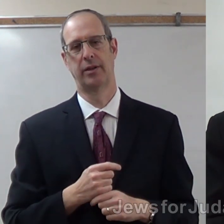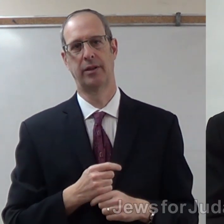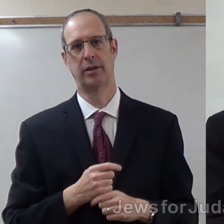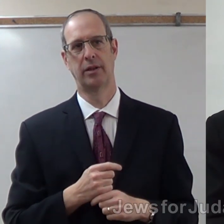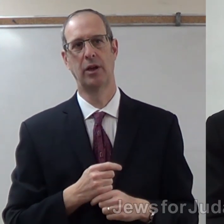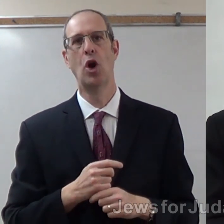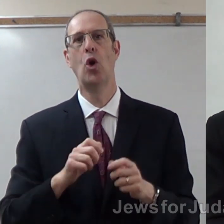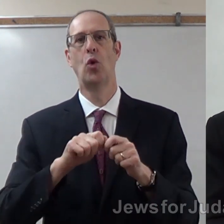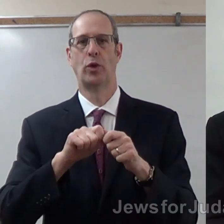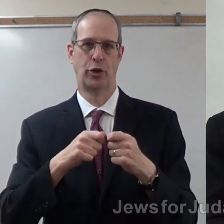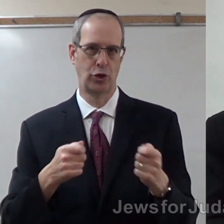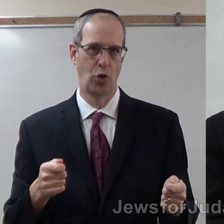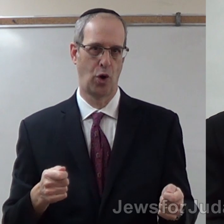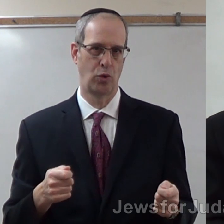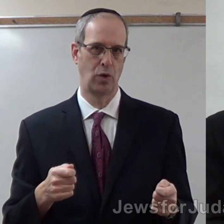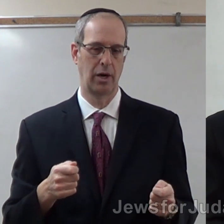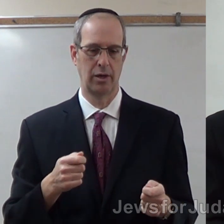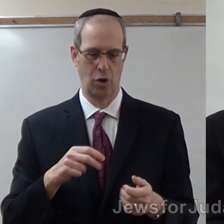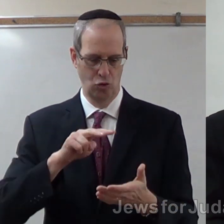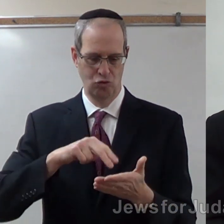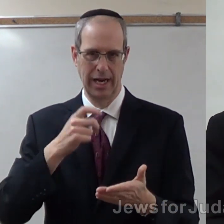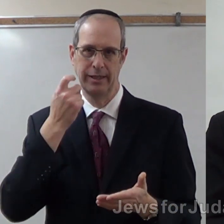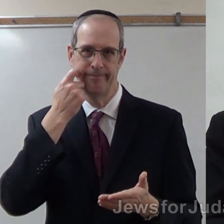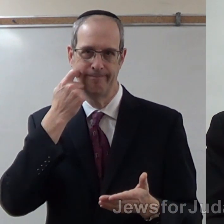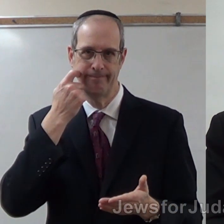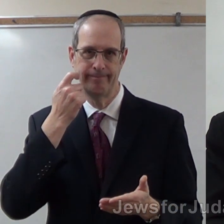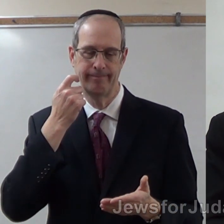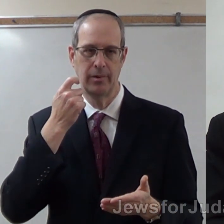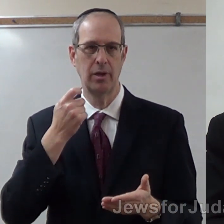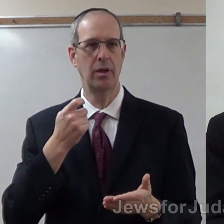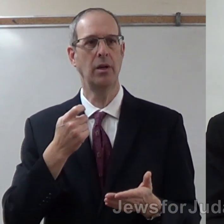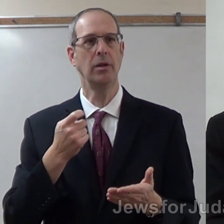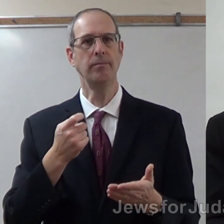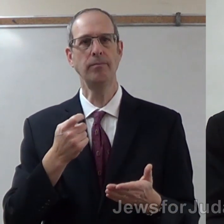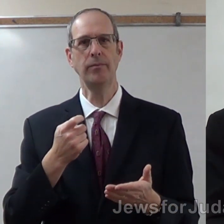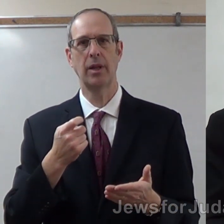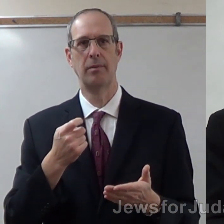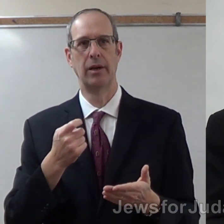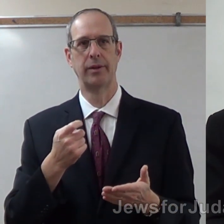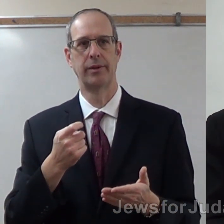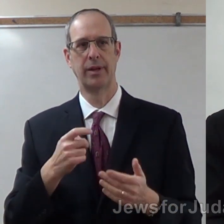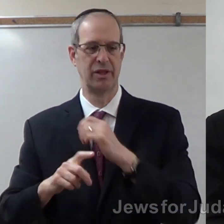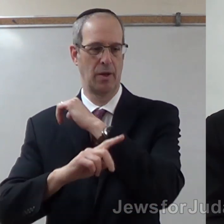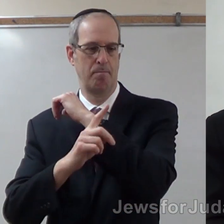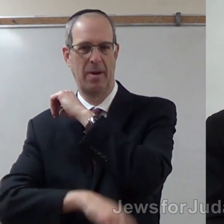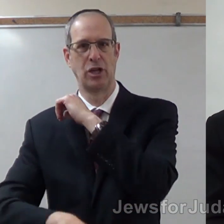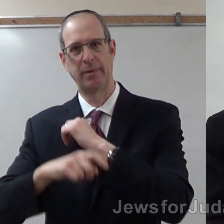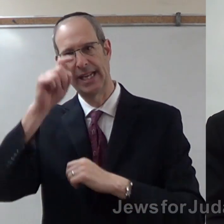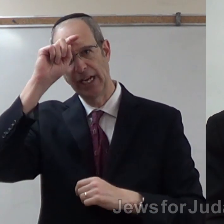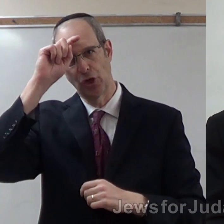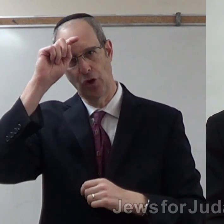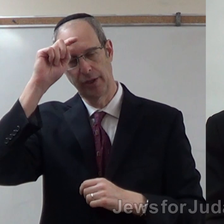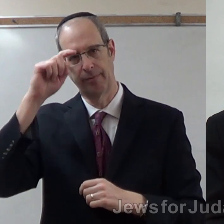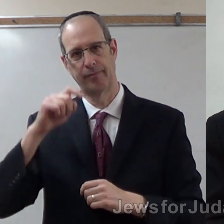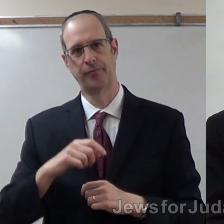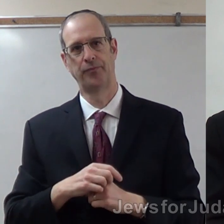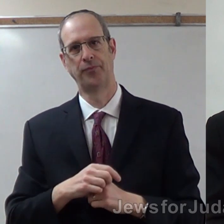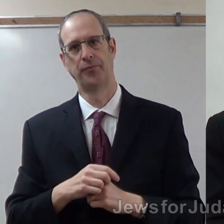You know, in the Torah, we just read about the plagues in Egypt, the